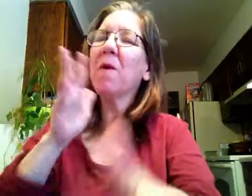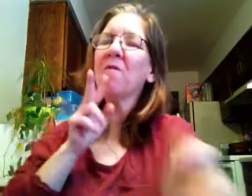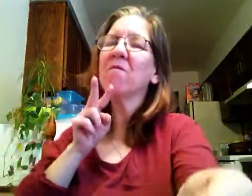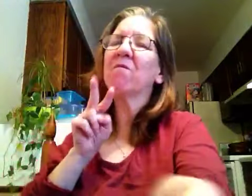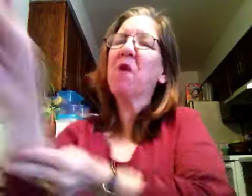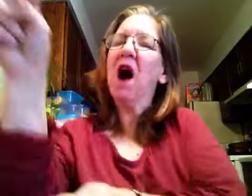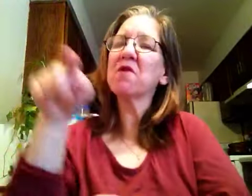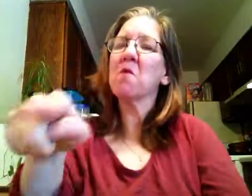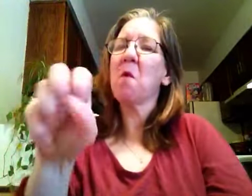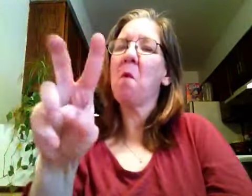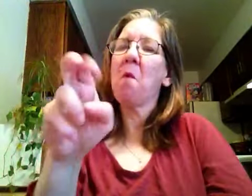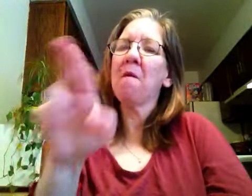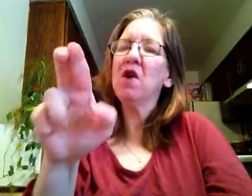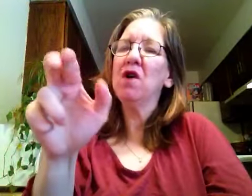Fuck, man.